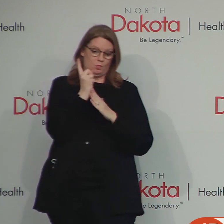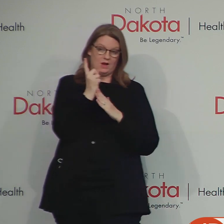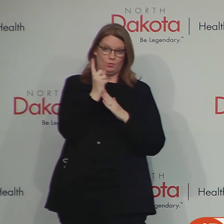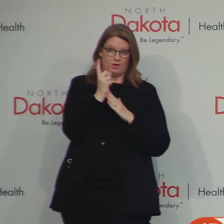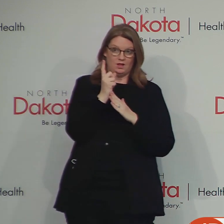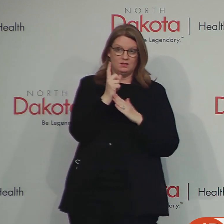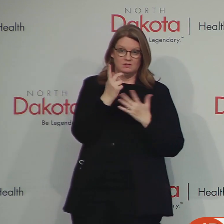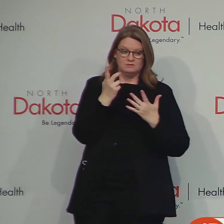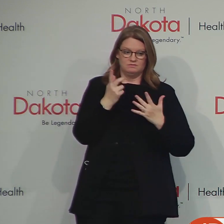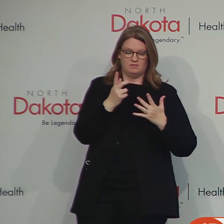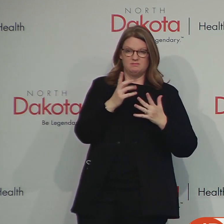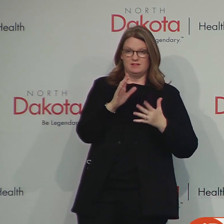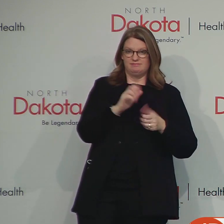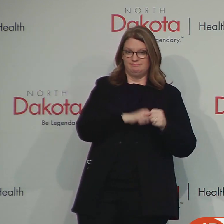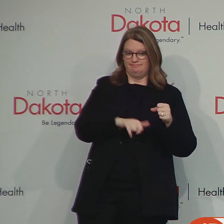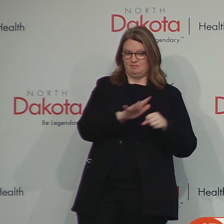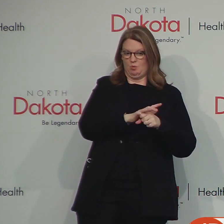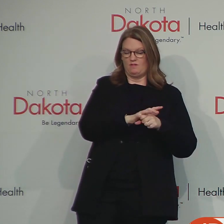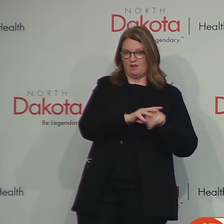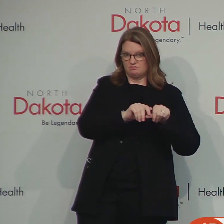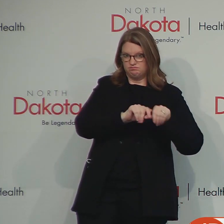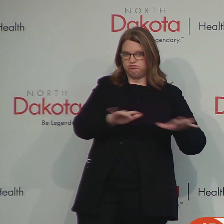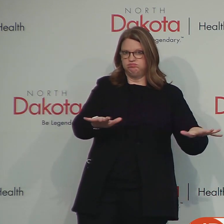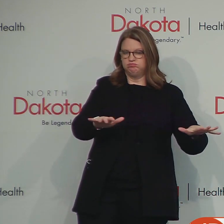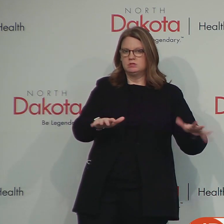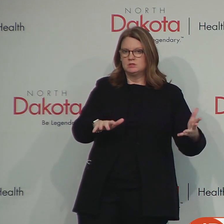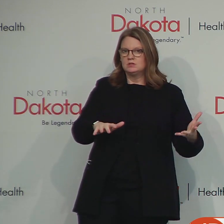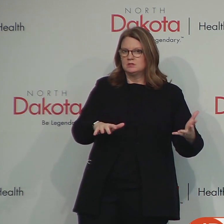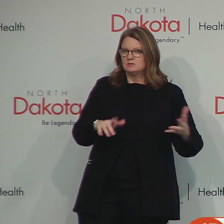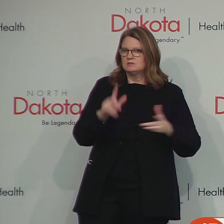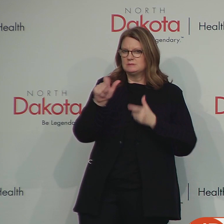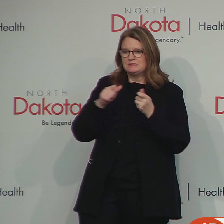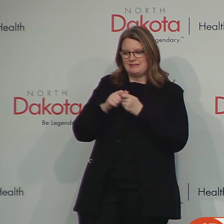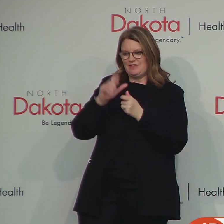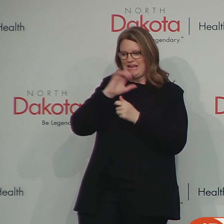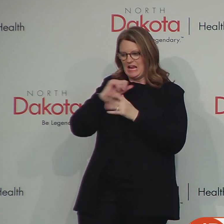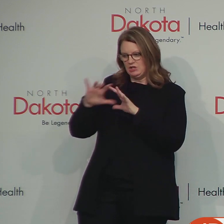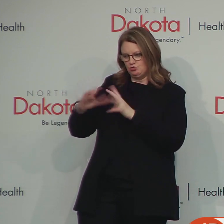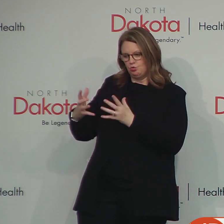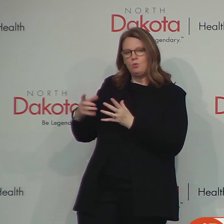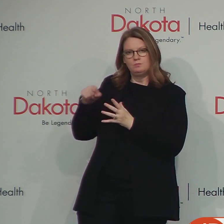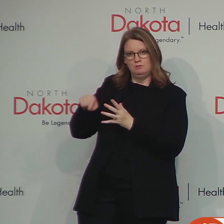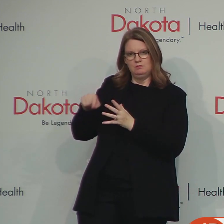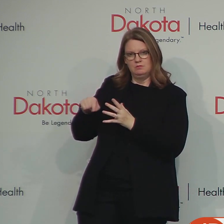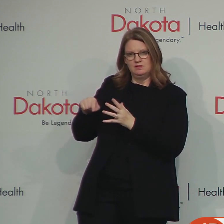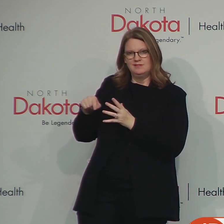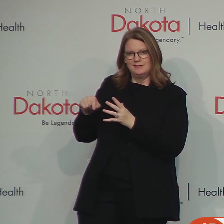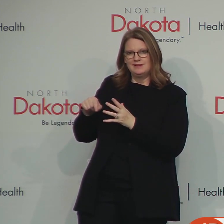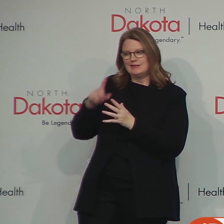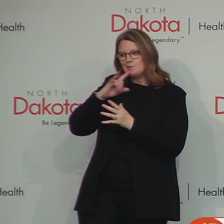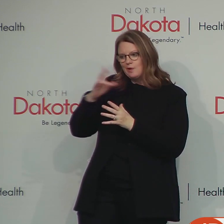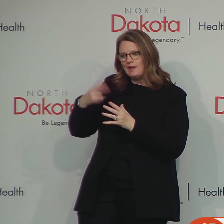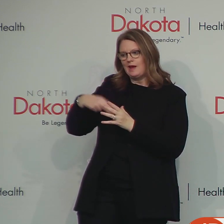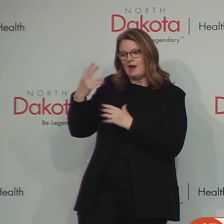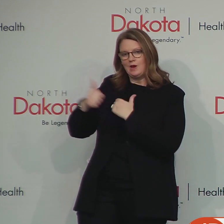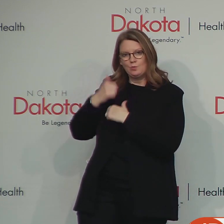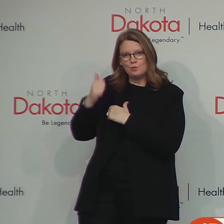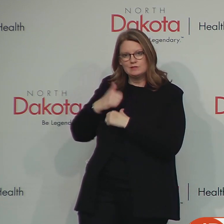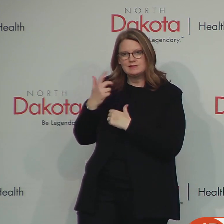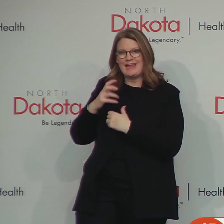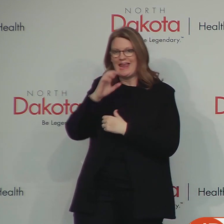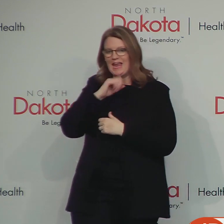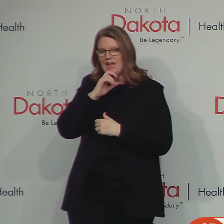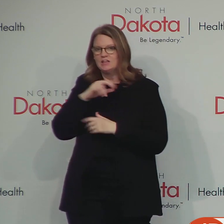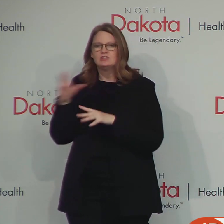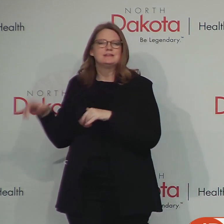been clear that certain groups are at much higher risk of severe illness and death. Age is a major risk factor, as are other